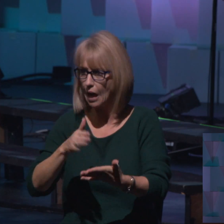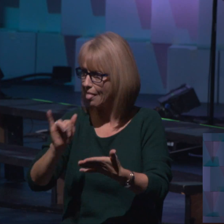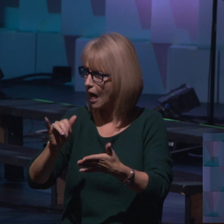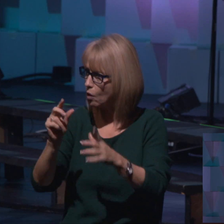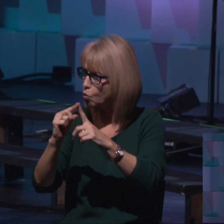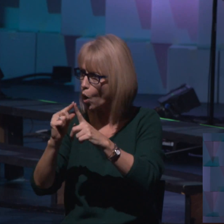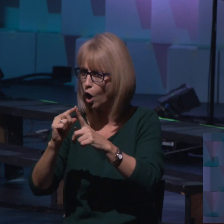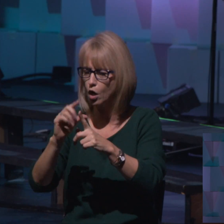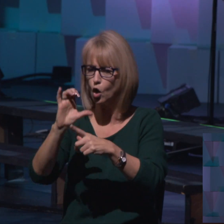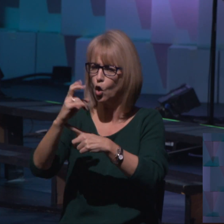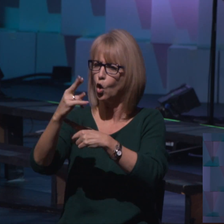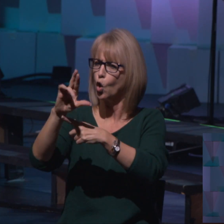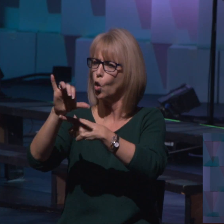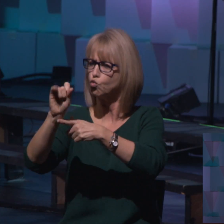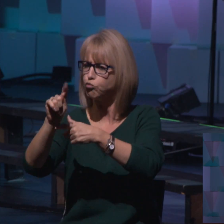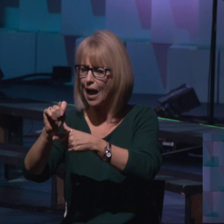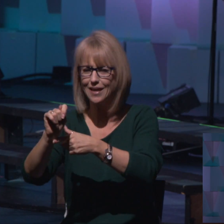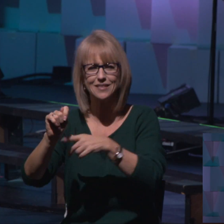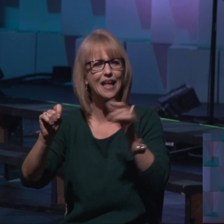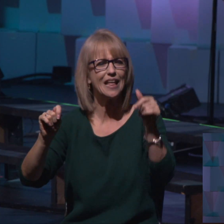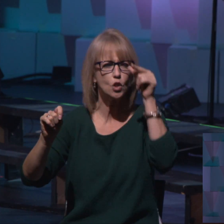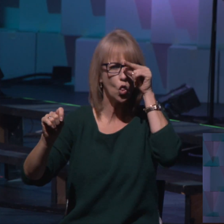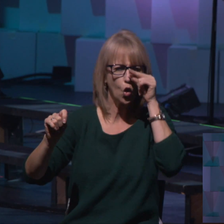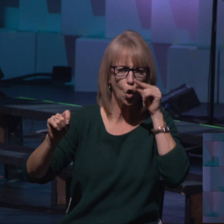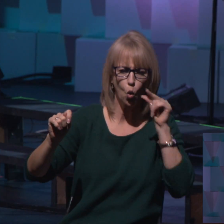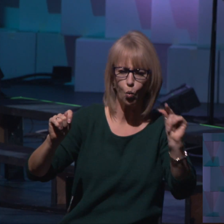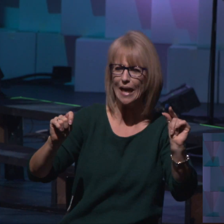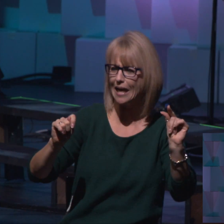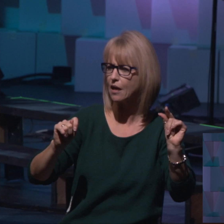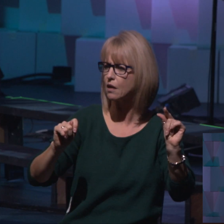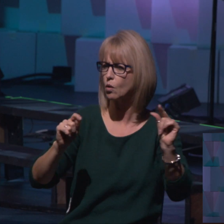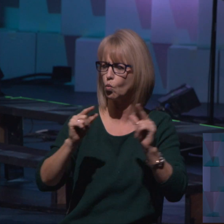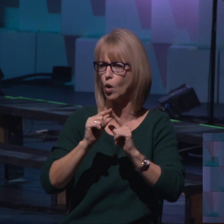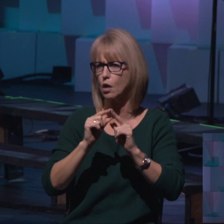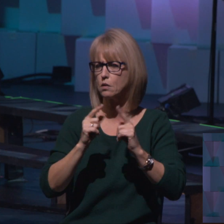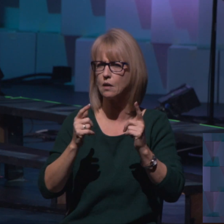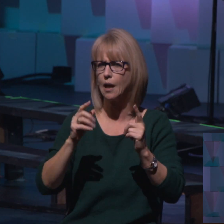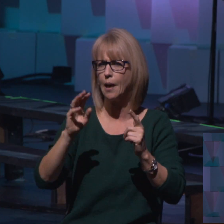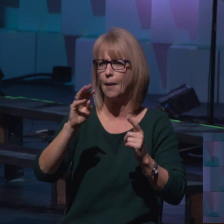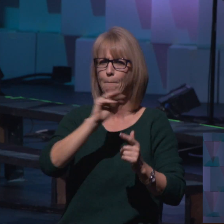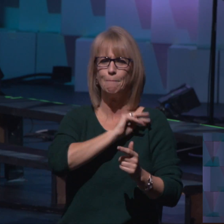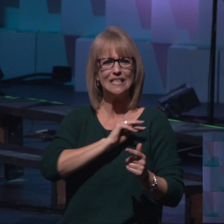from Greek into, or from Greek into, or from